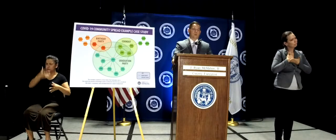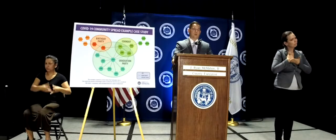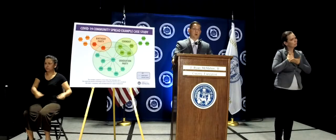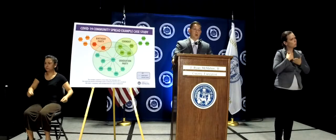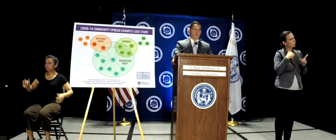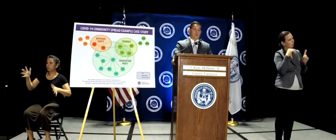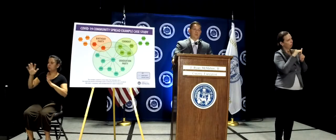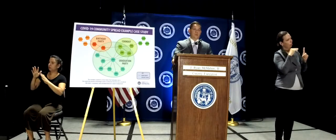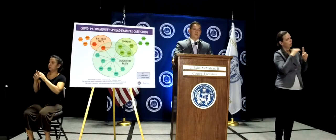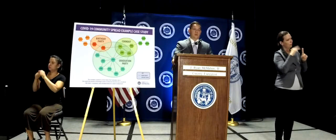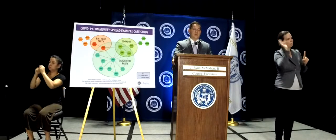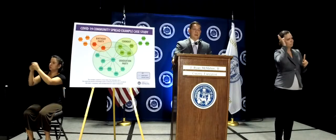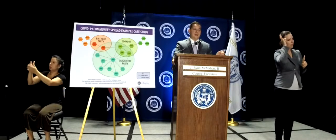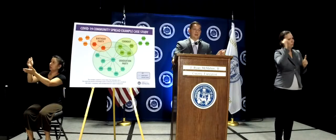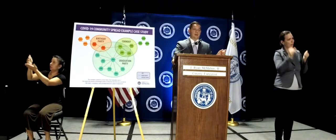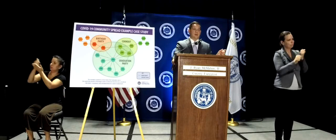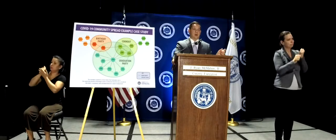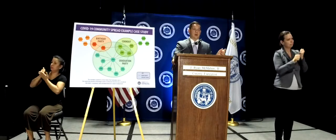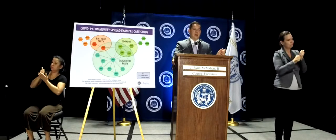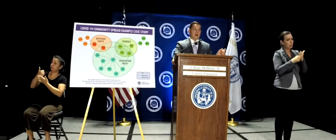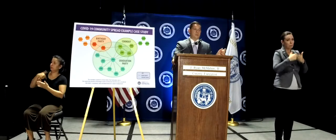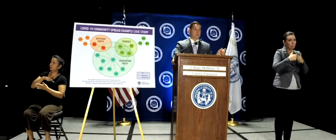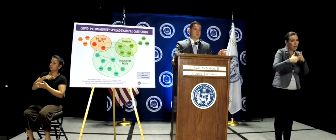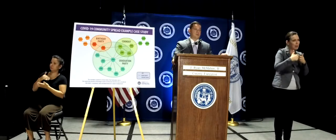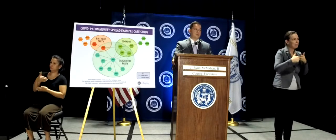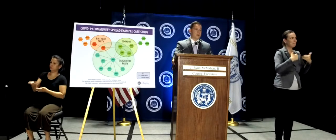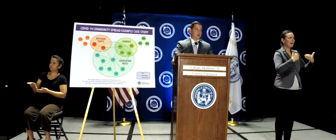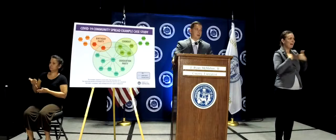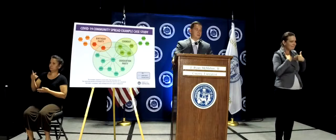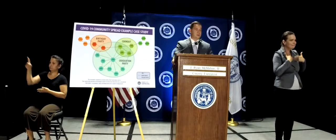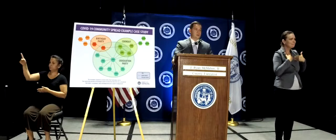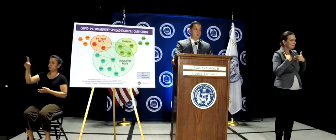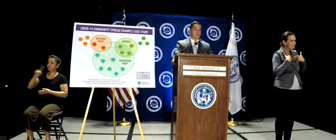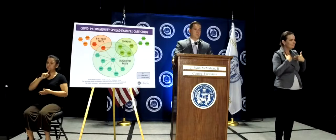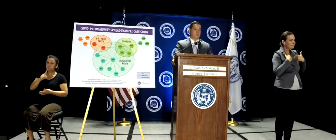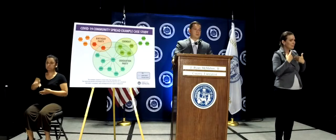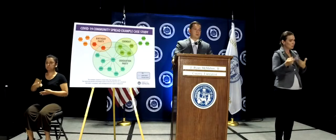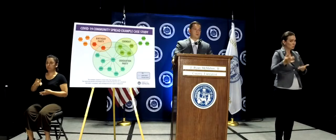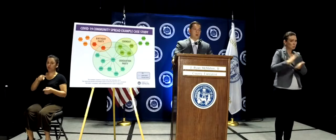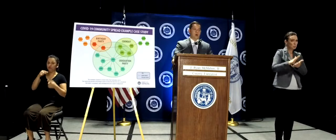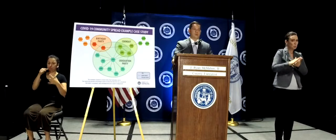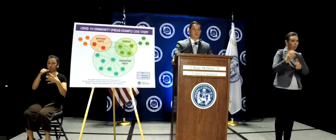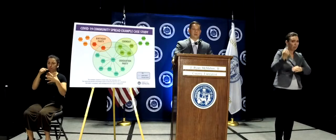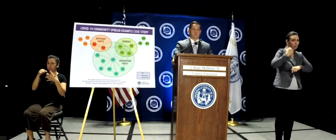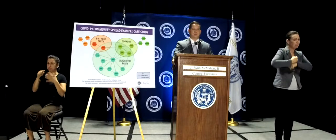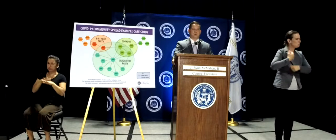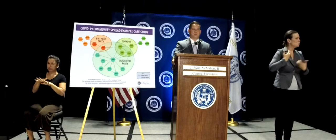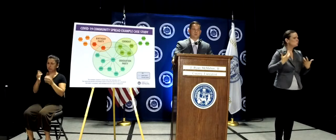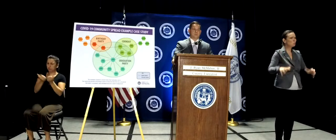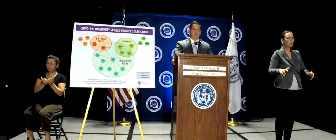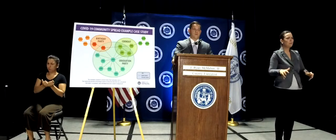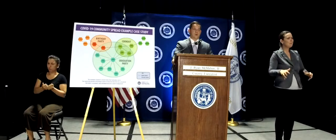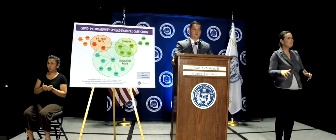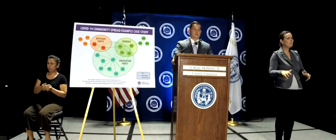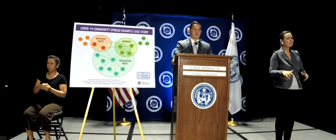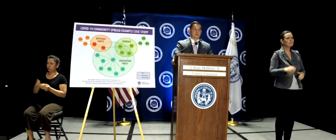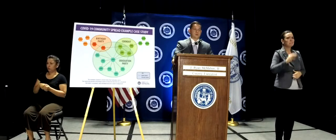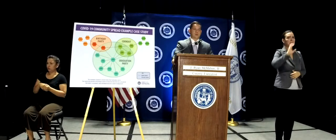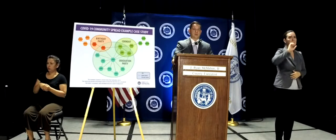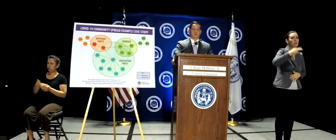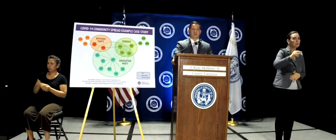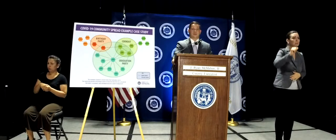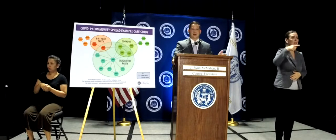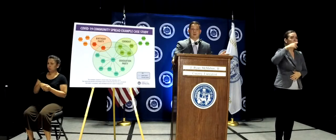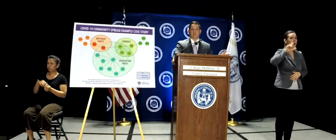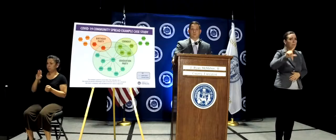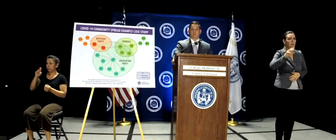problem. We were delivered a mandate, and our economy was delivered a mandate in the months of March and April to May 1st. You